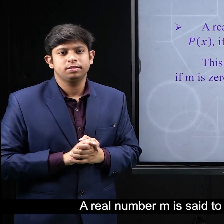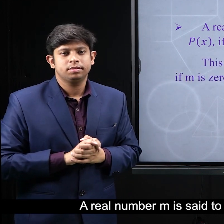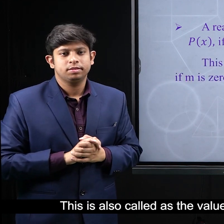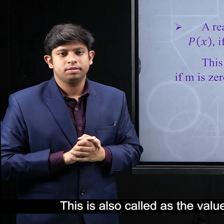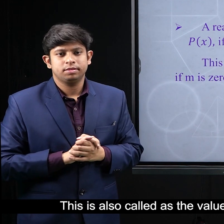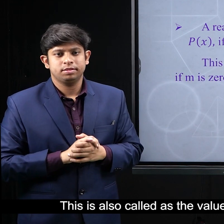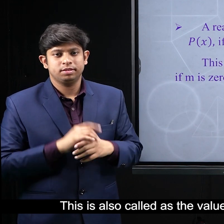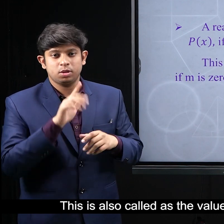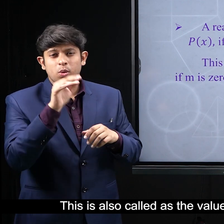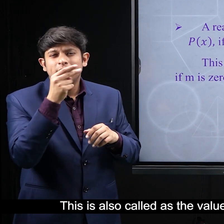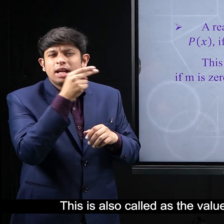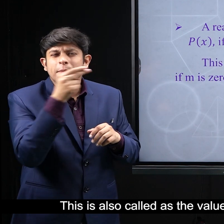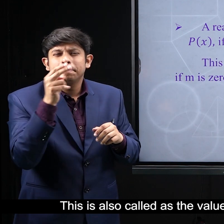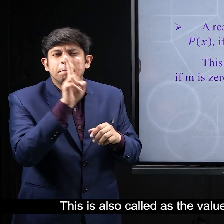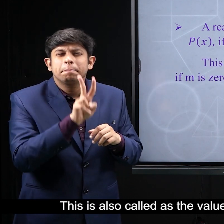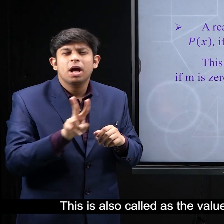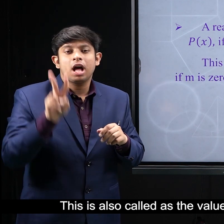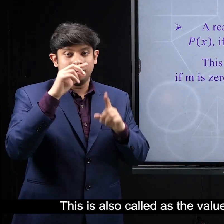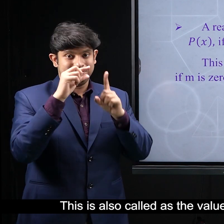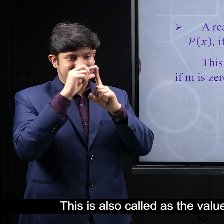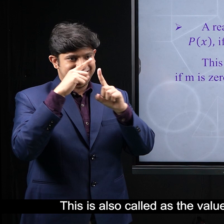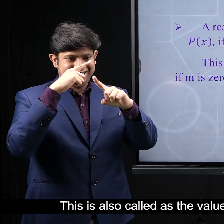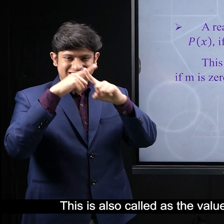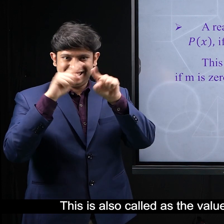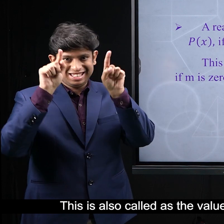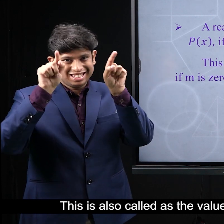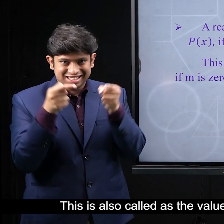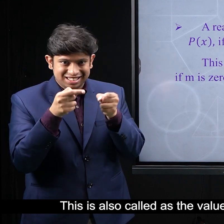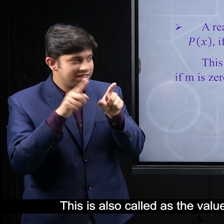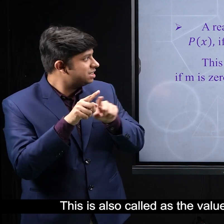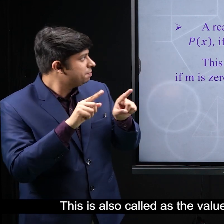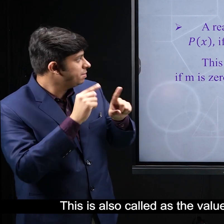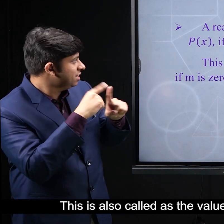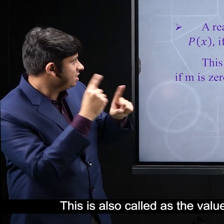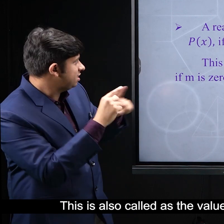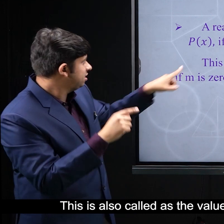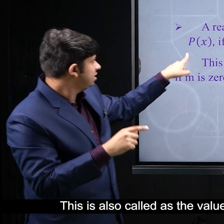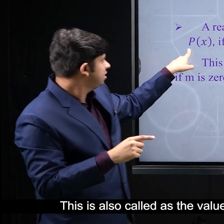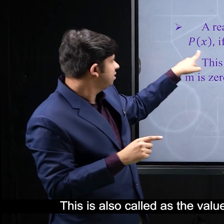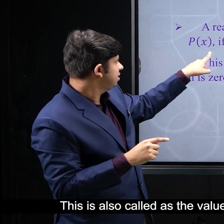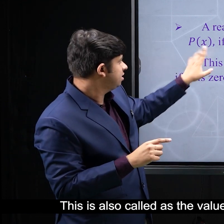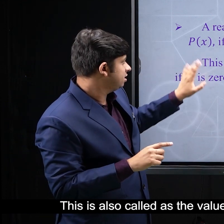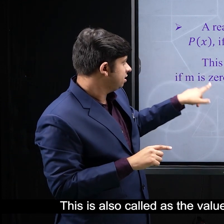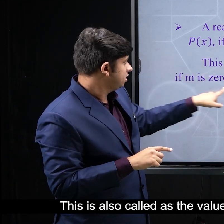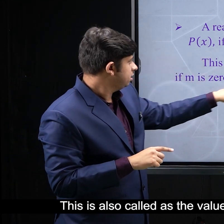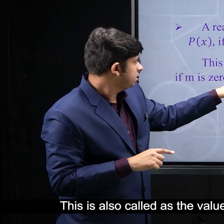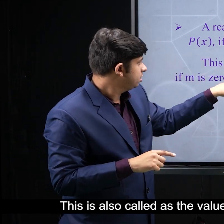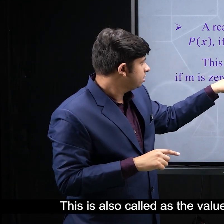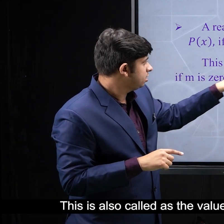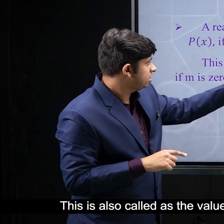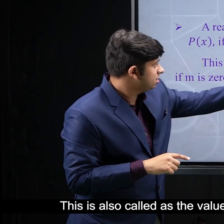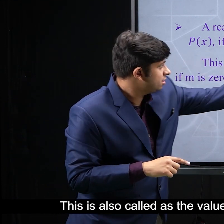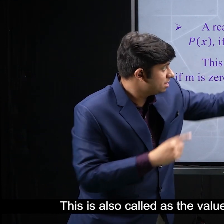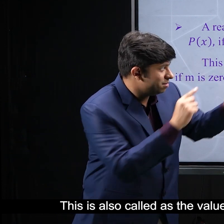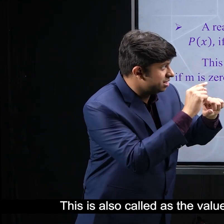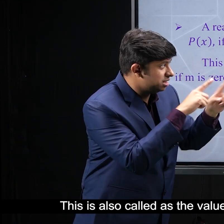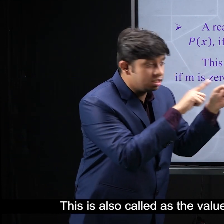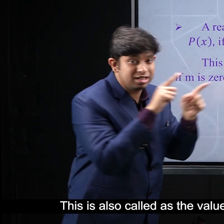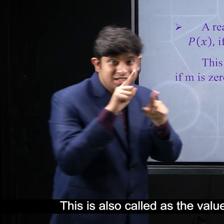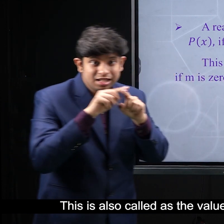is also called as the value of p of x at x equal to m, and if m is 0, then p of m is equal to